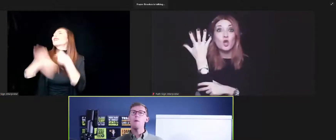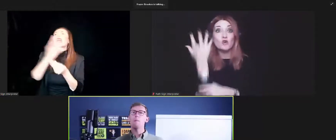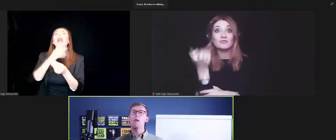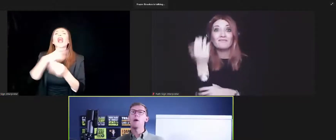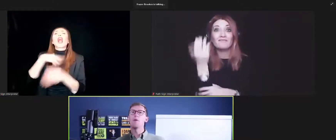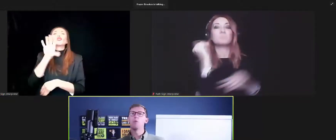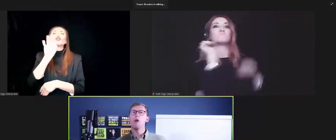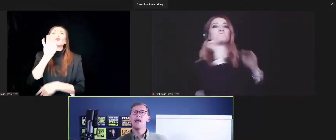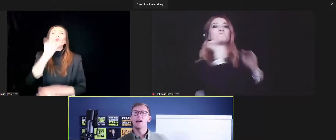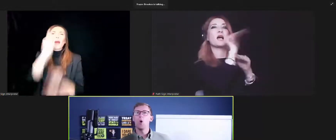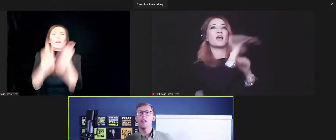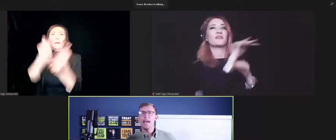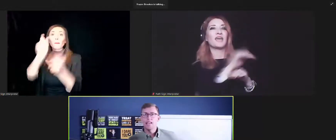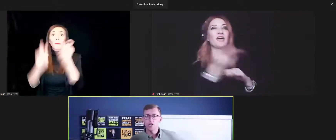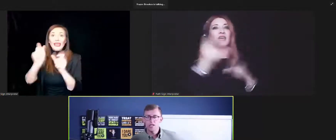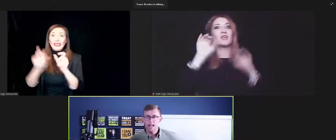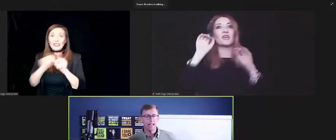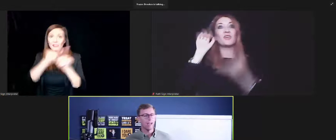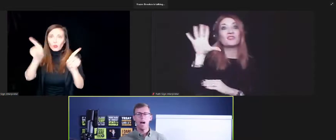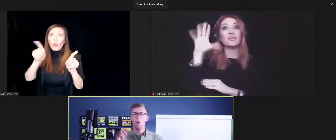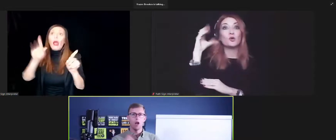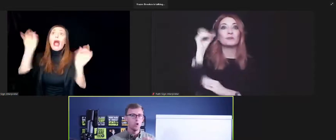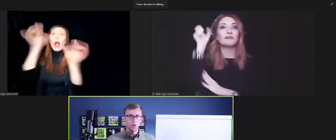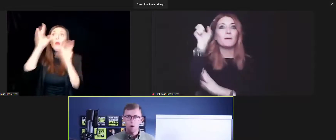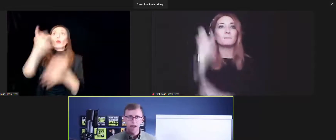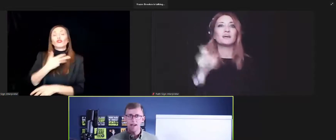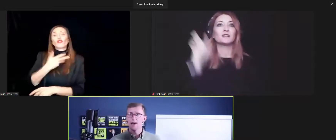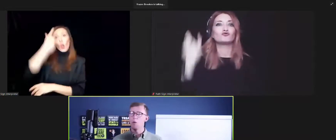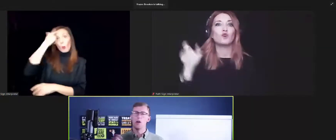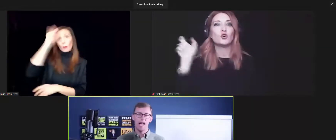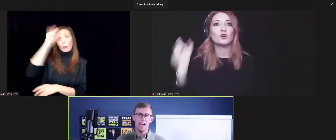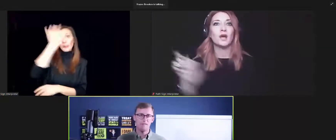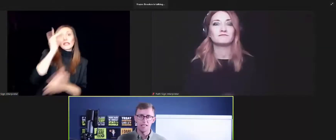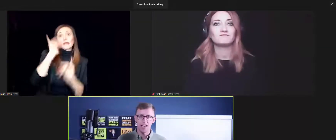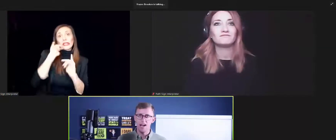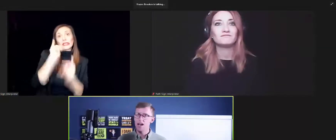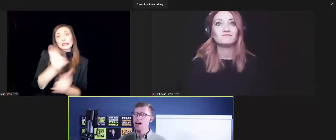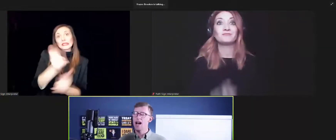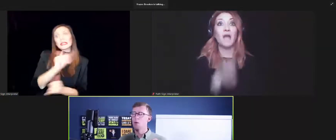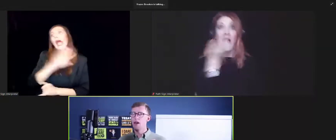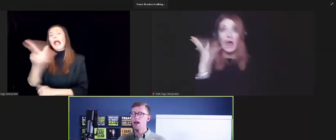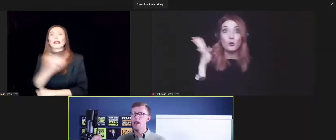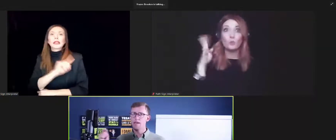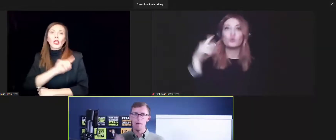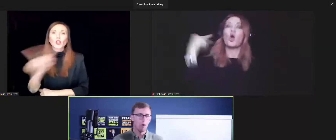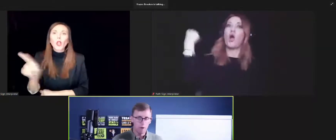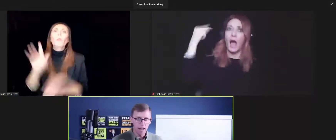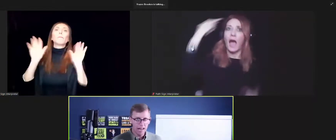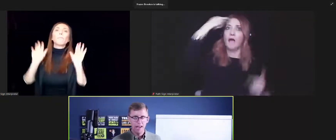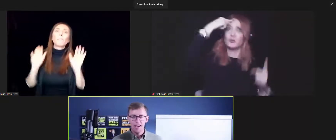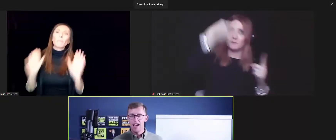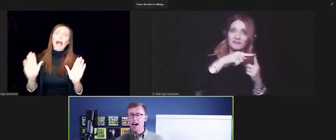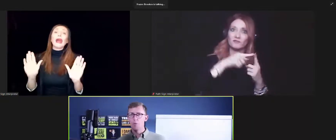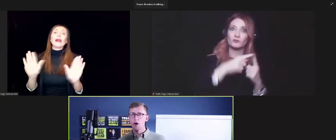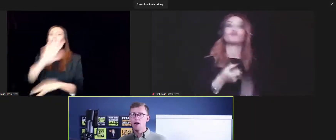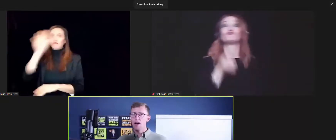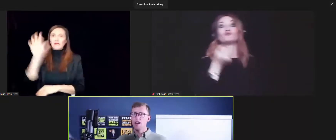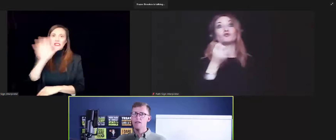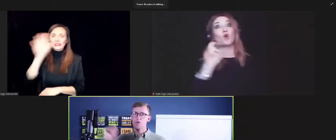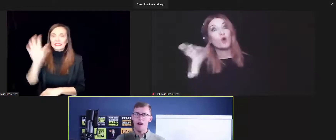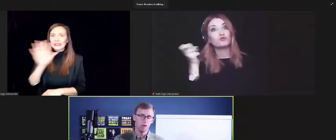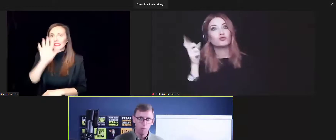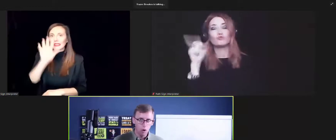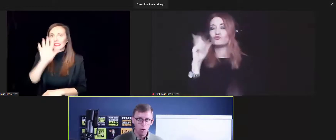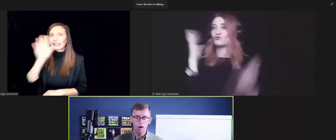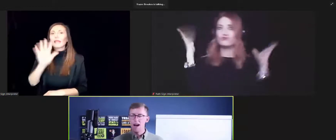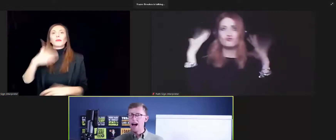they reply with what their goal is, like, I want to lose weight, I want to get fitter, I want to get more money, I want to